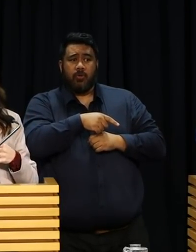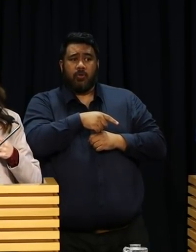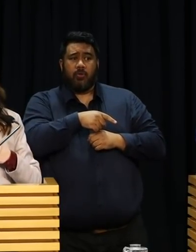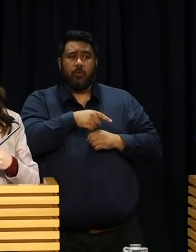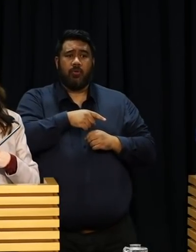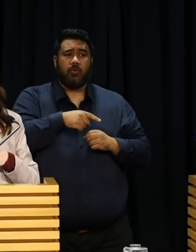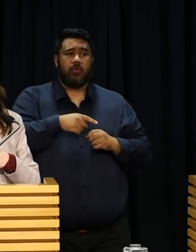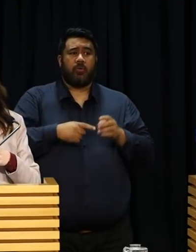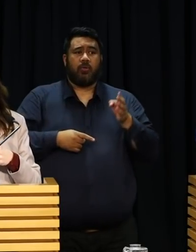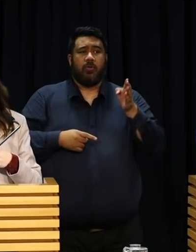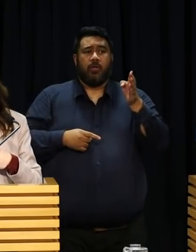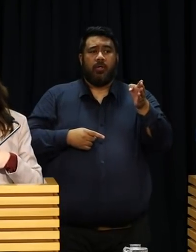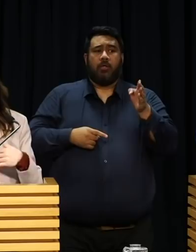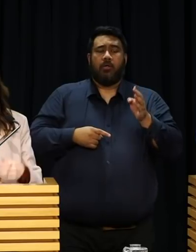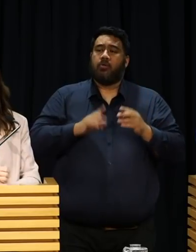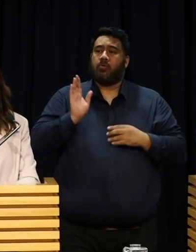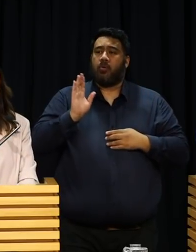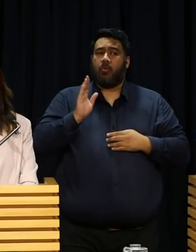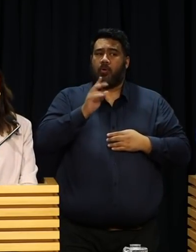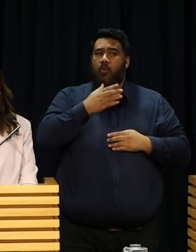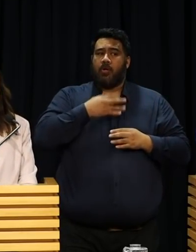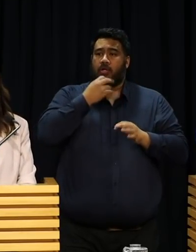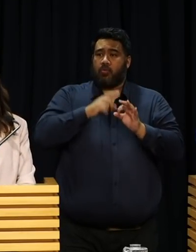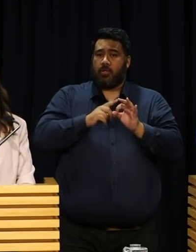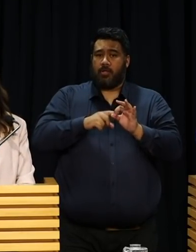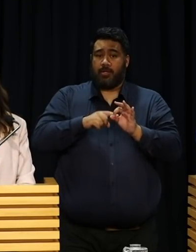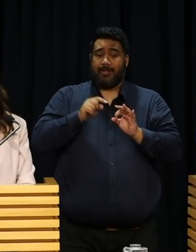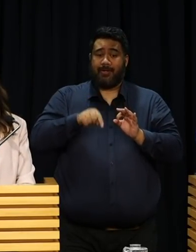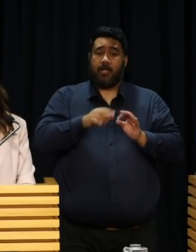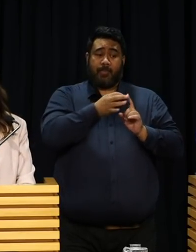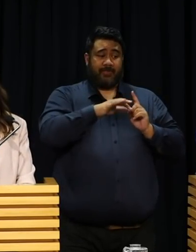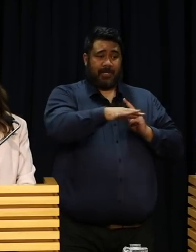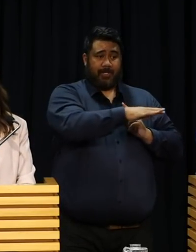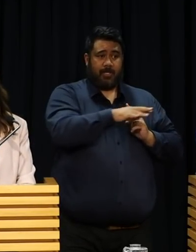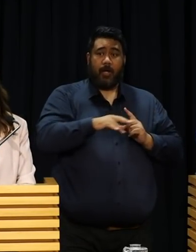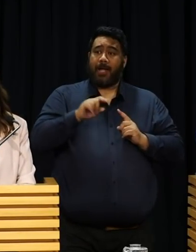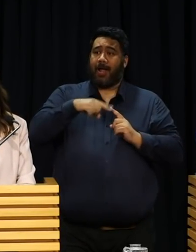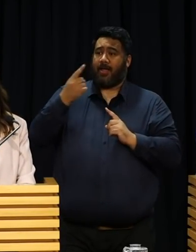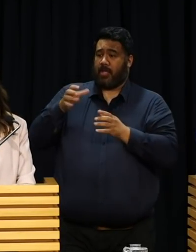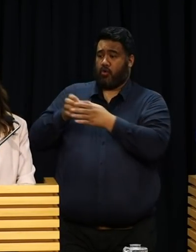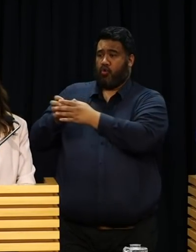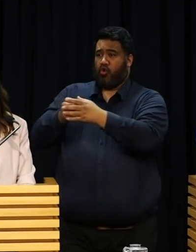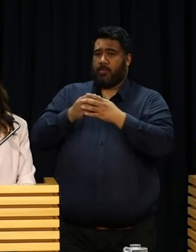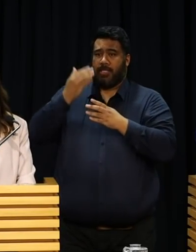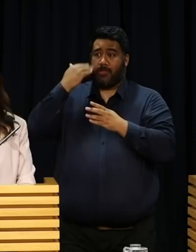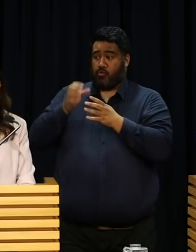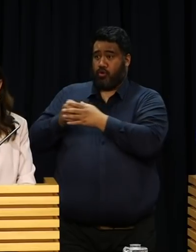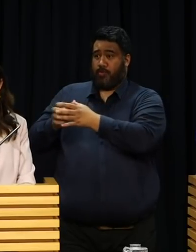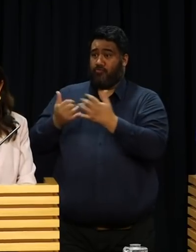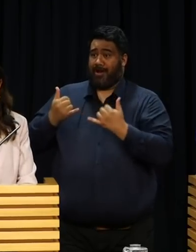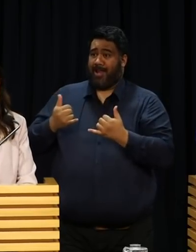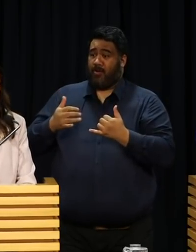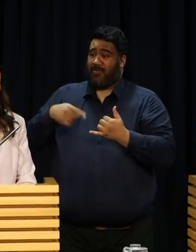well? No, I was going to ask, there are migrant groups today who say the government hasn't been fair or compassionate or kind.